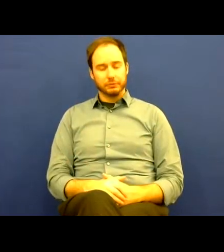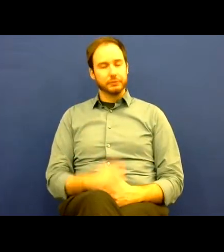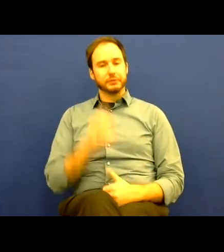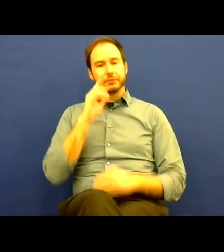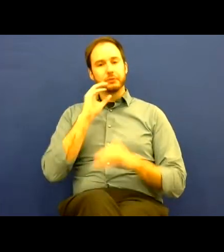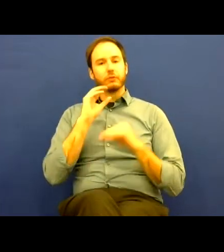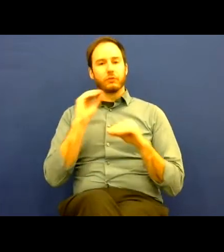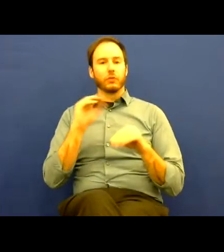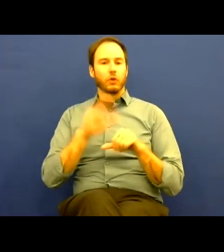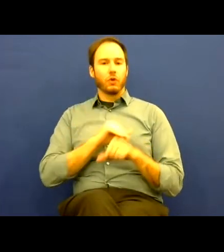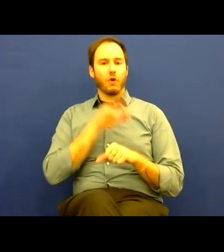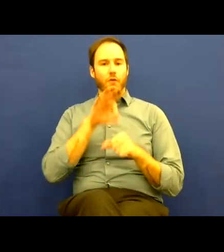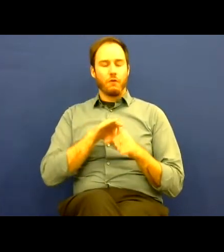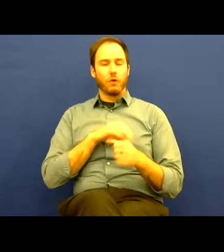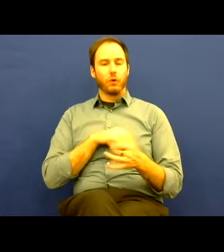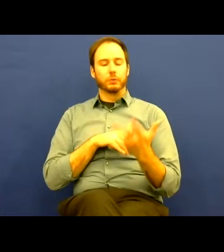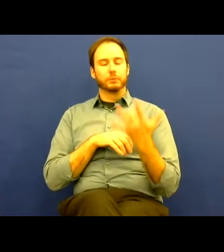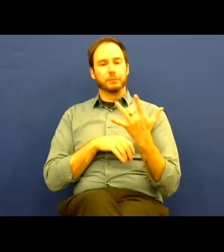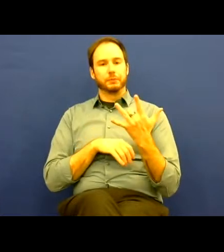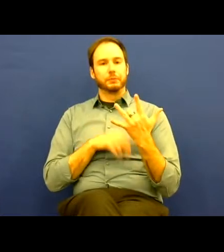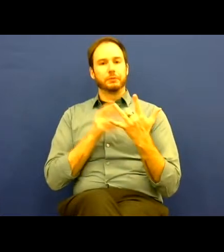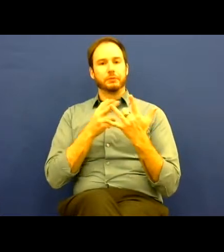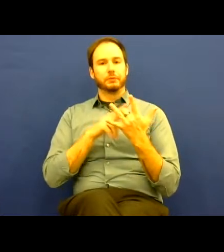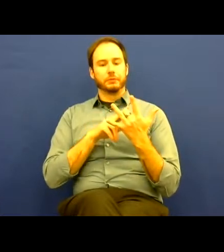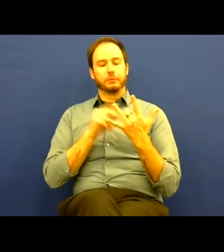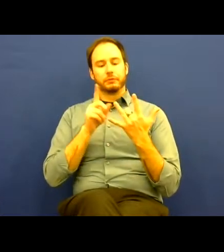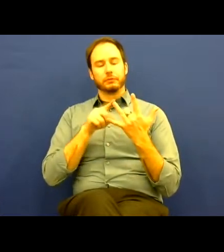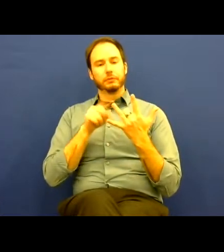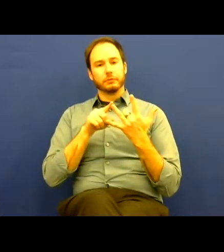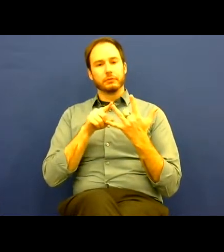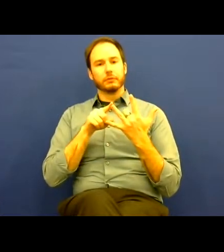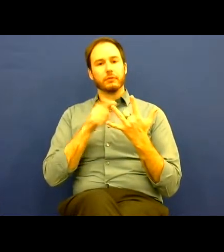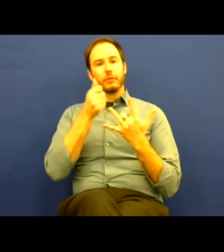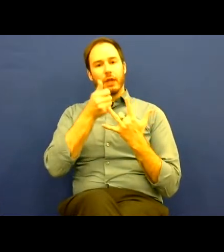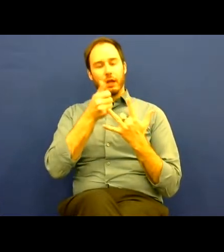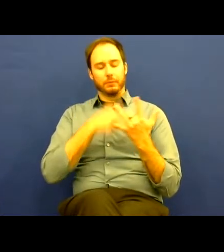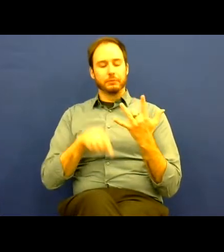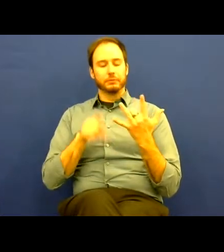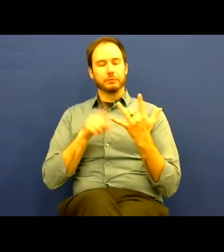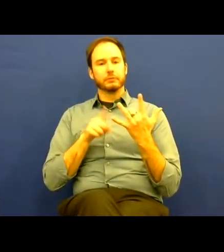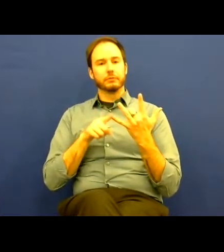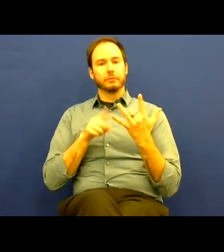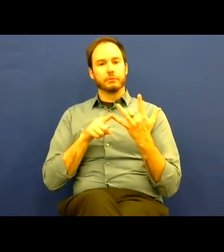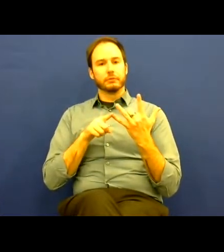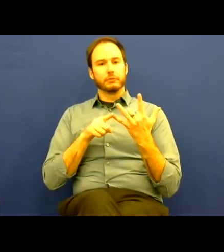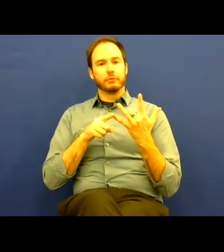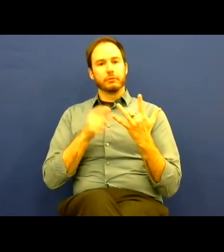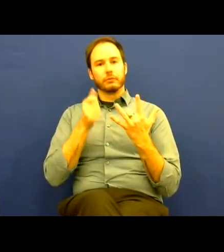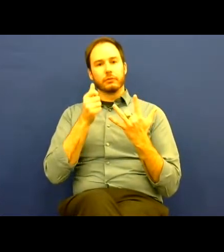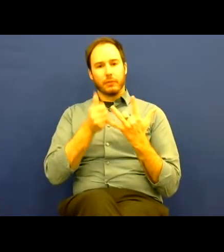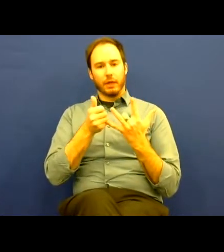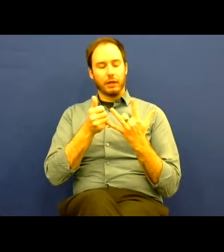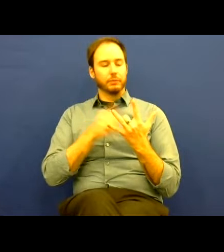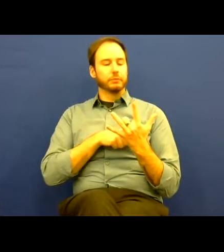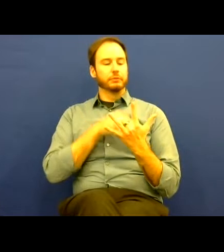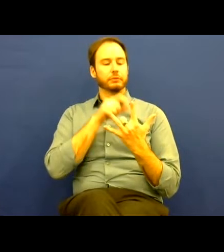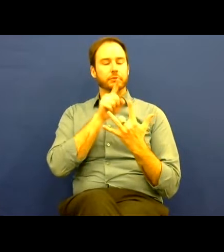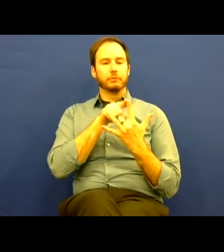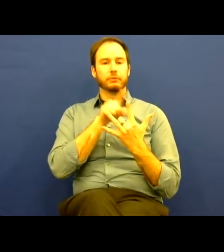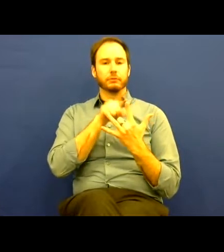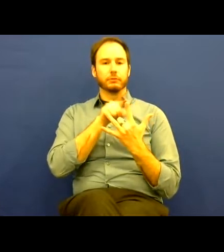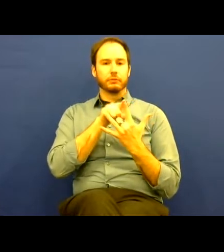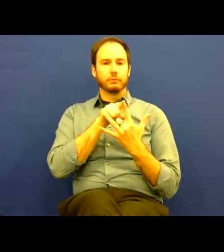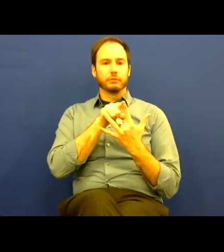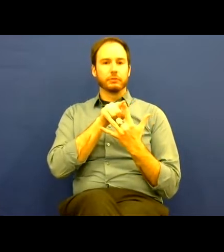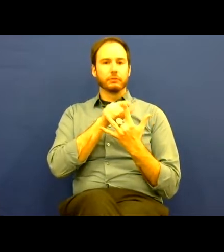Hearing and seeing none, please call the roll. Councilmember Safranik, Aye. Councilmember Bolsner, Aye.